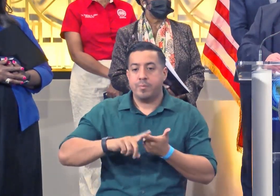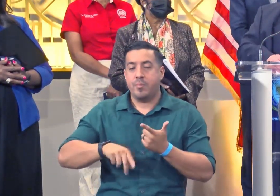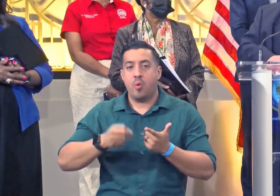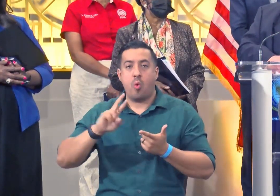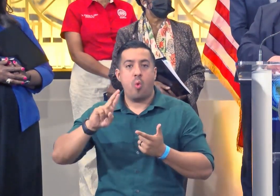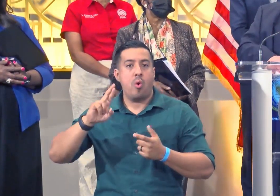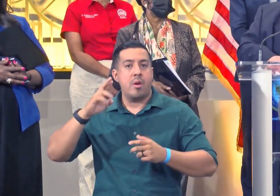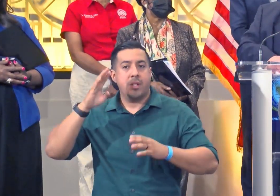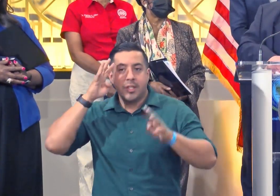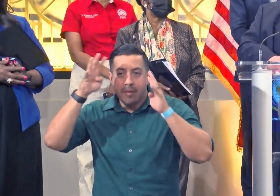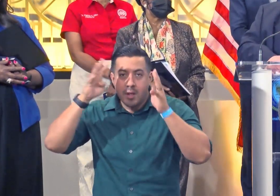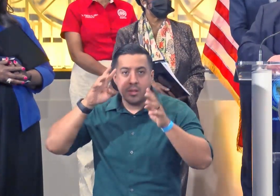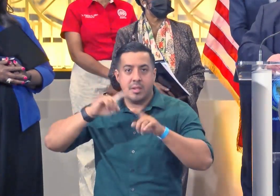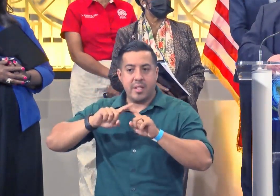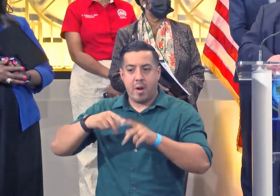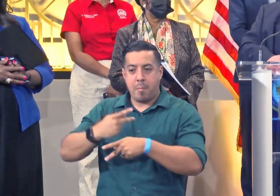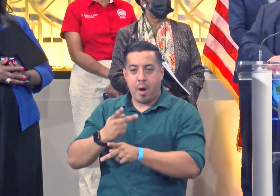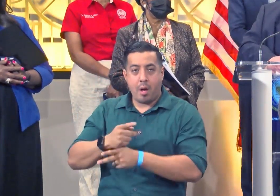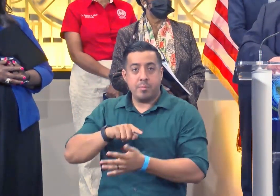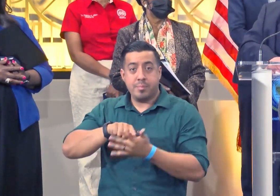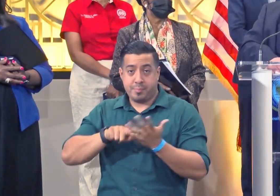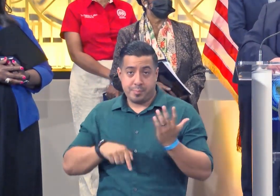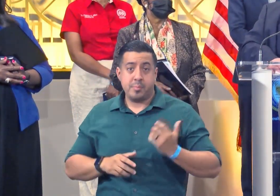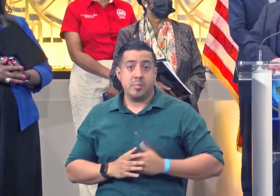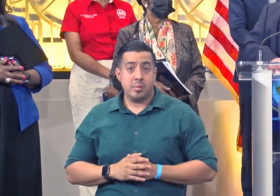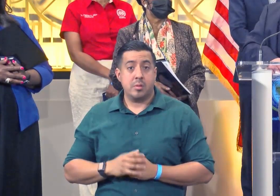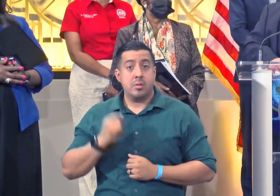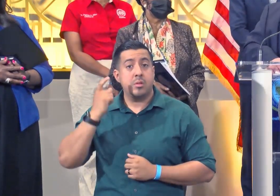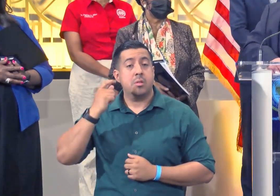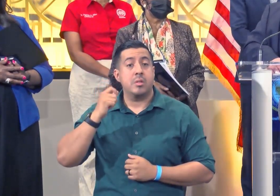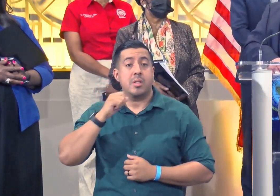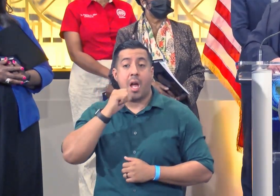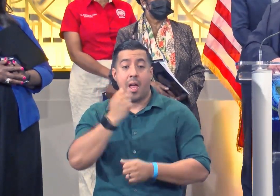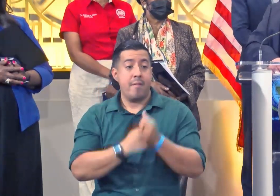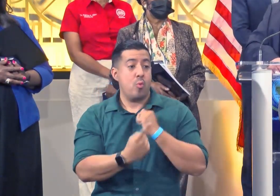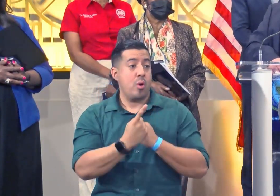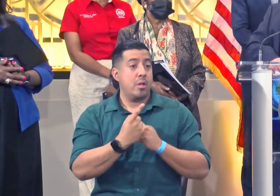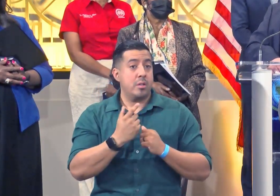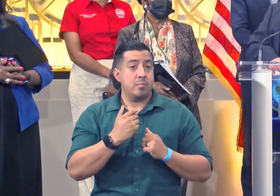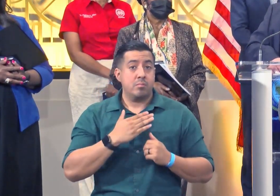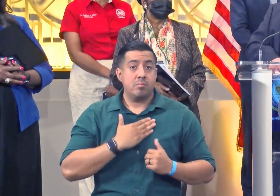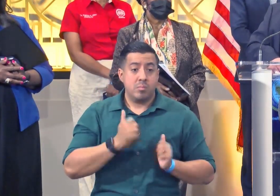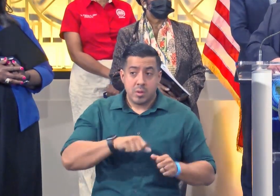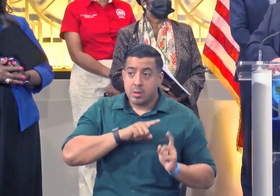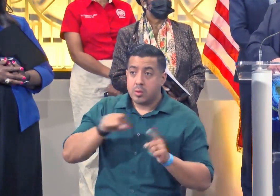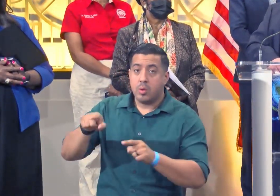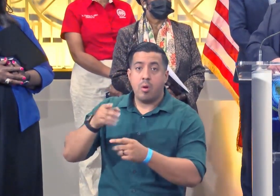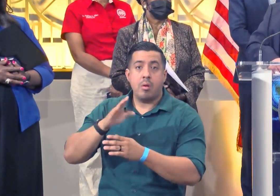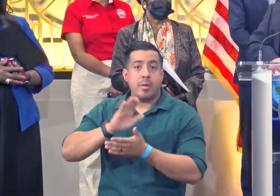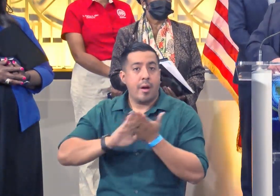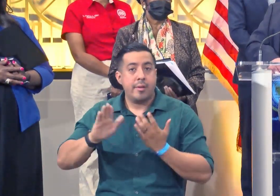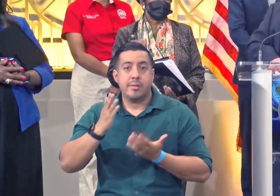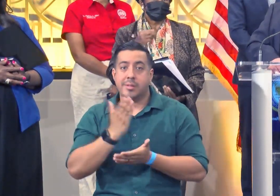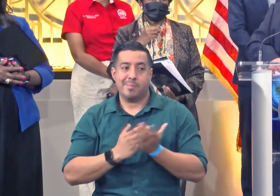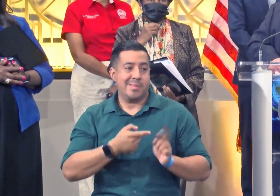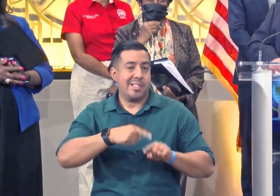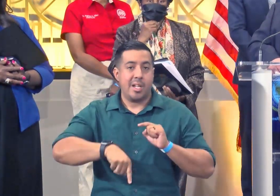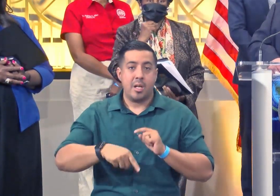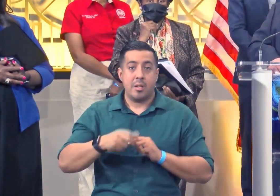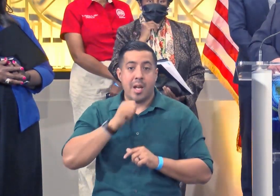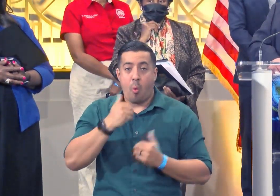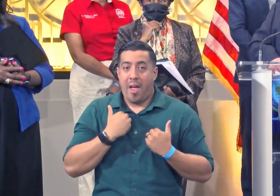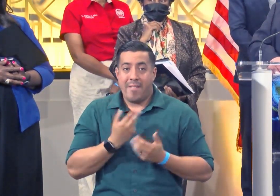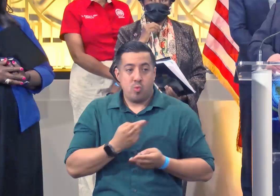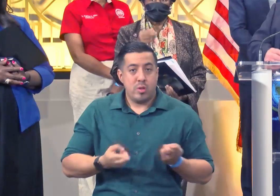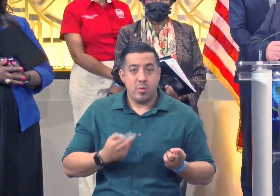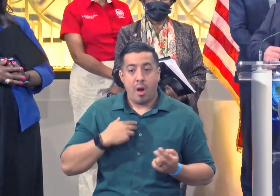a product there. So not everybody's going to be privileged to go to a college. Some of them, they don't have the resources. And we just cannot